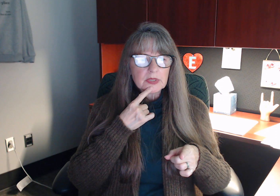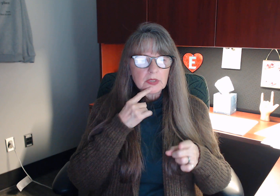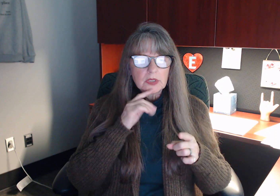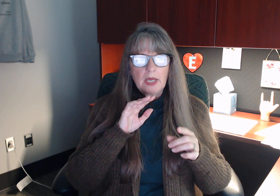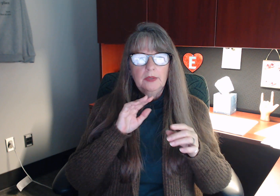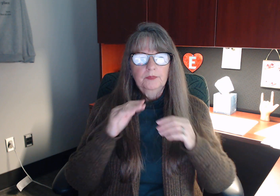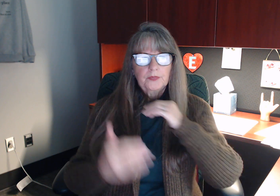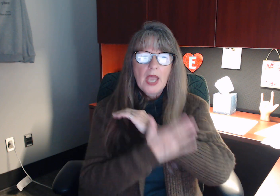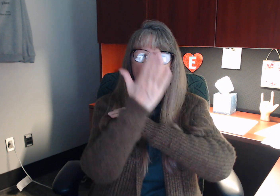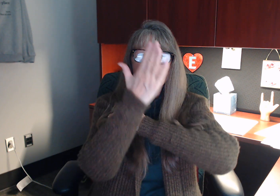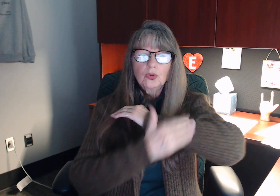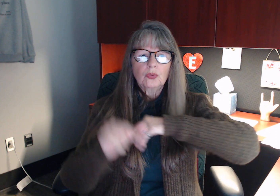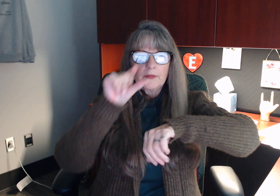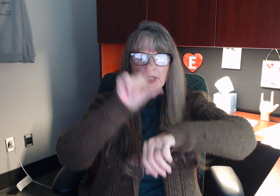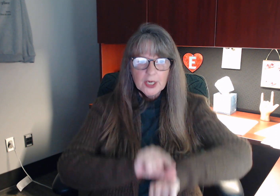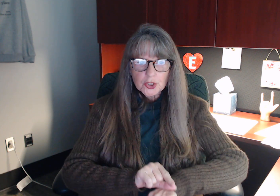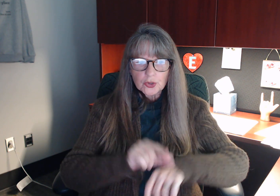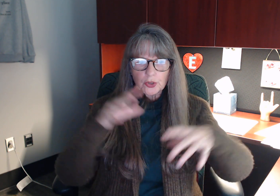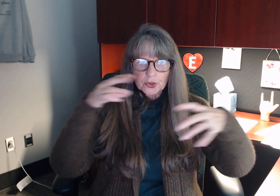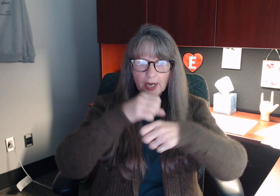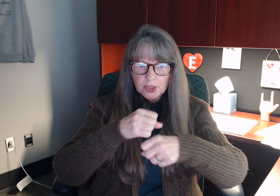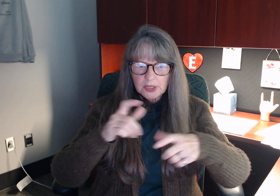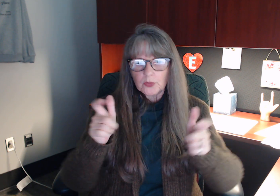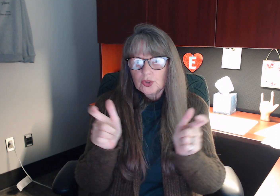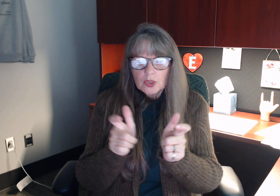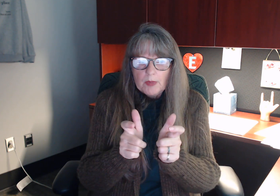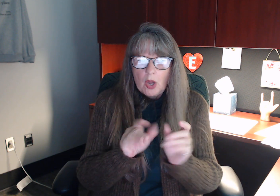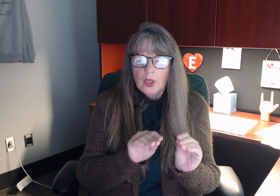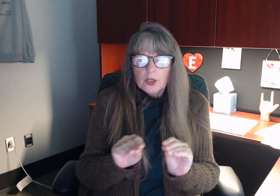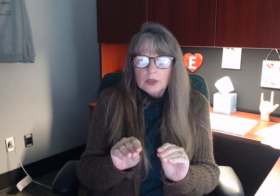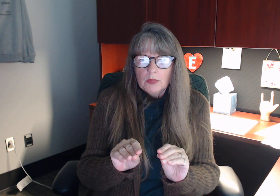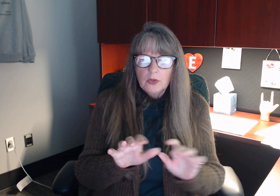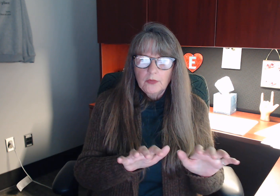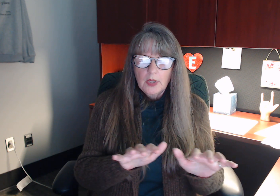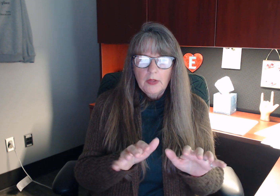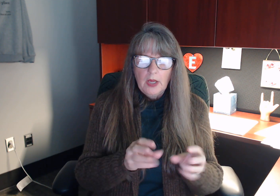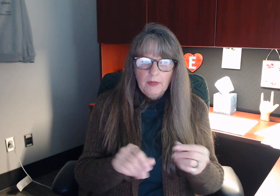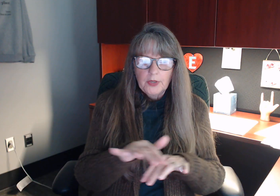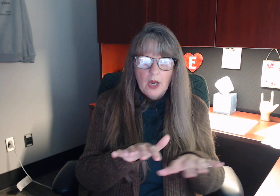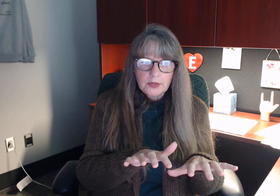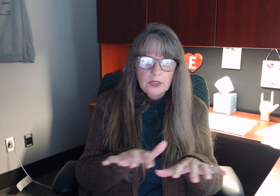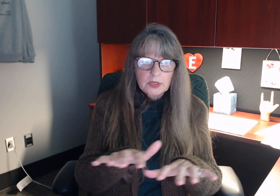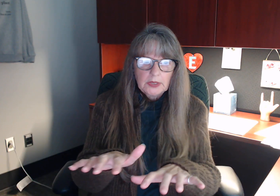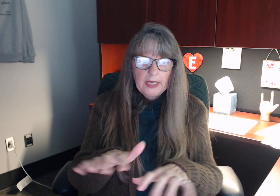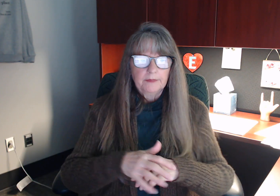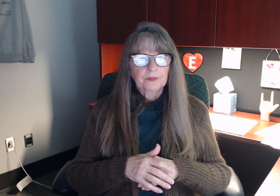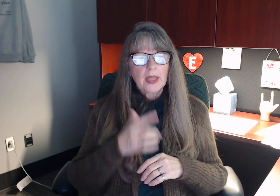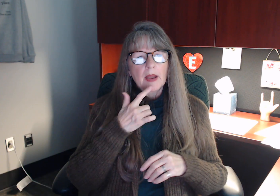this tidal gravitational attractions. It was too small to move the continents, the land.